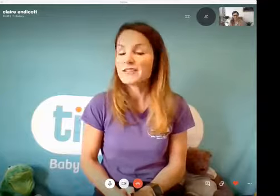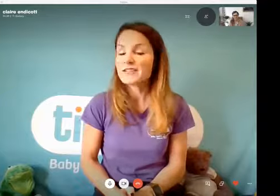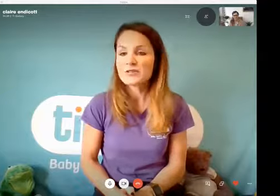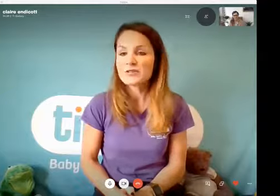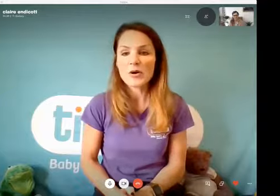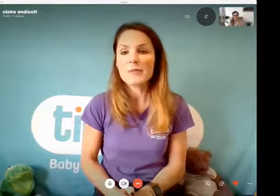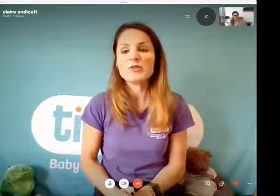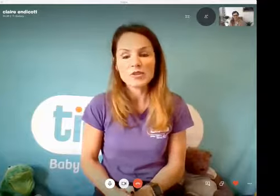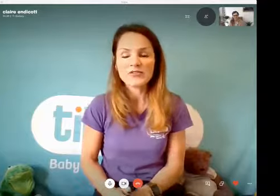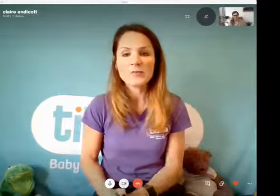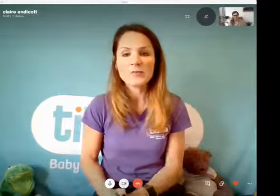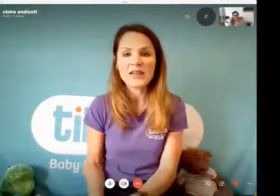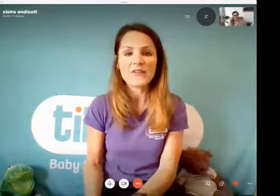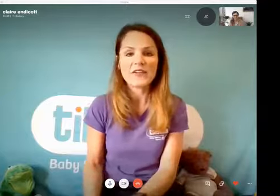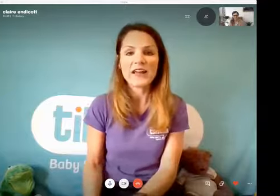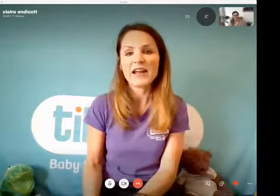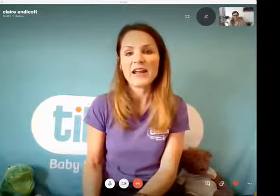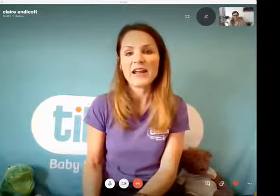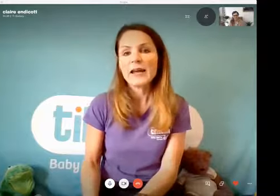but you do have to put the effort in.